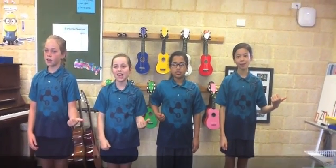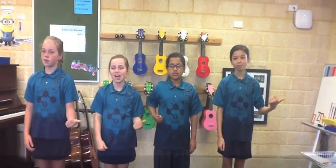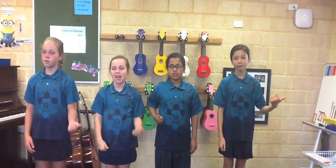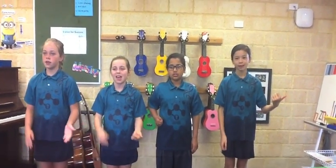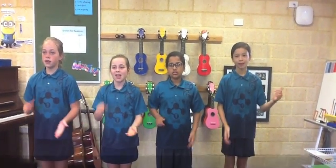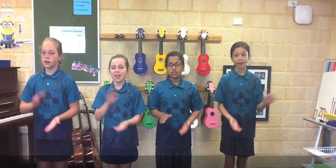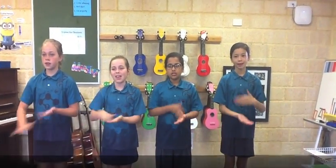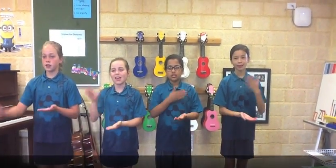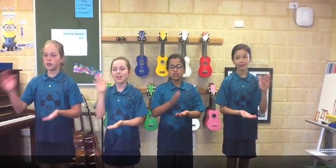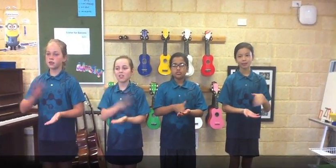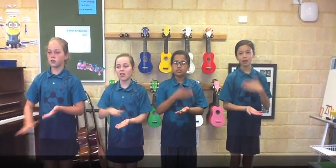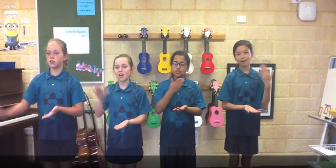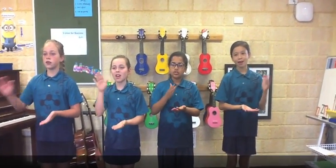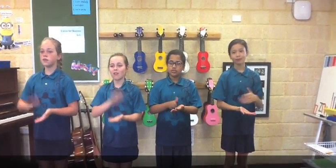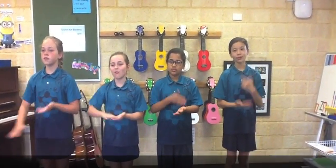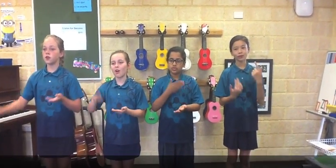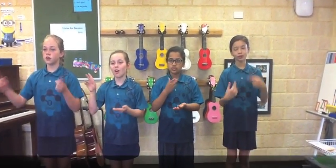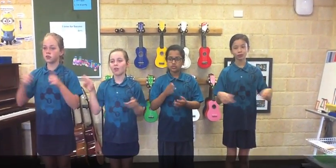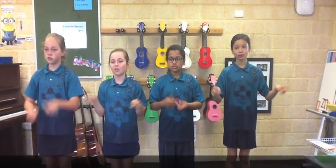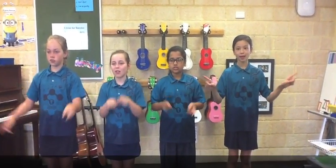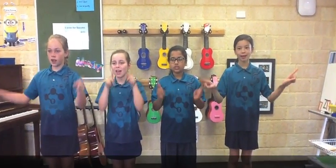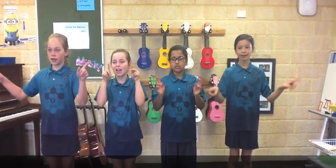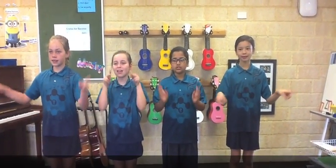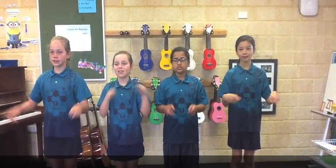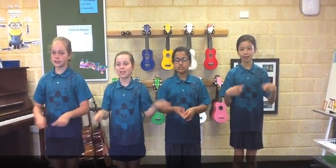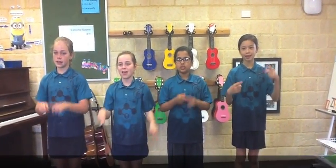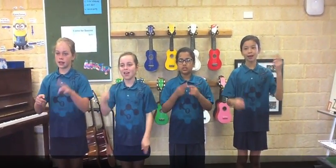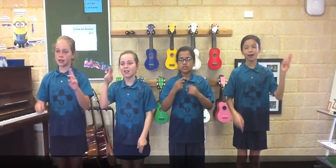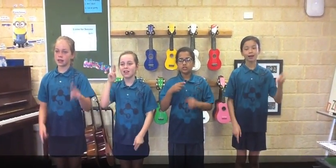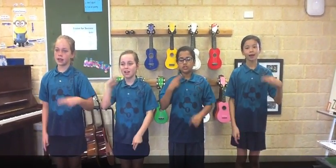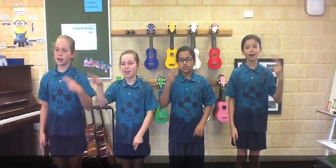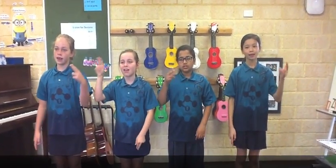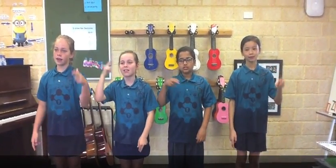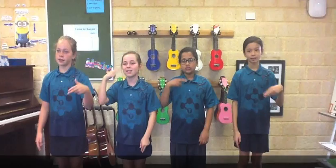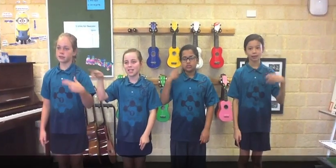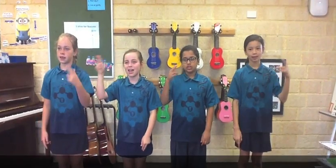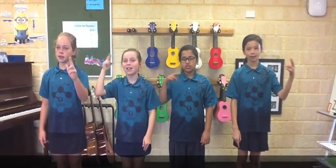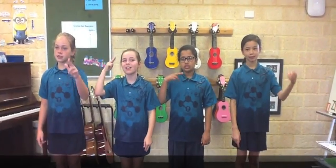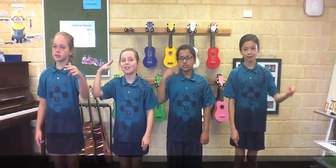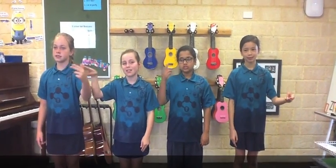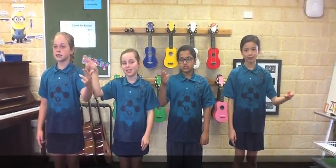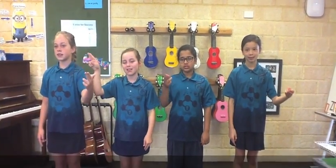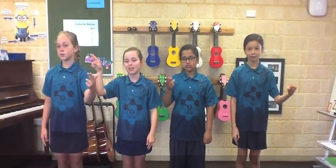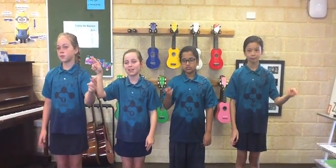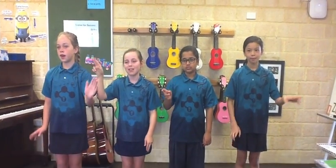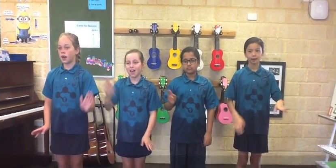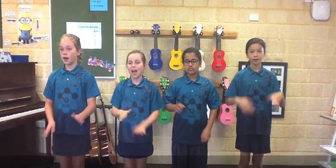there in joyful strengths and let us see